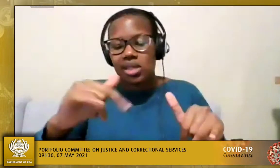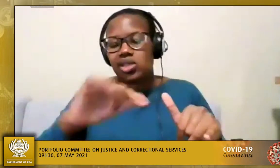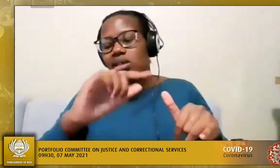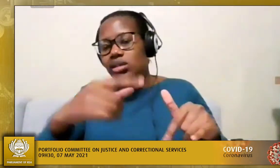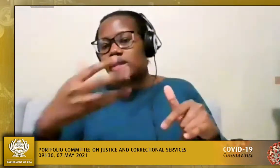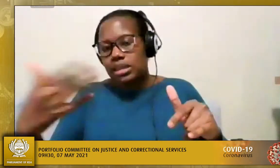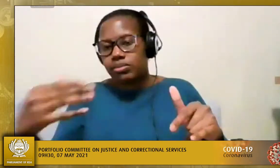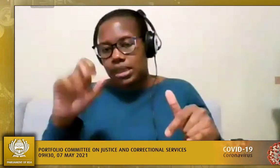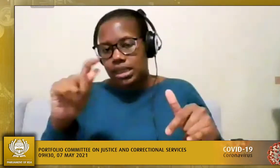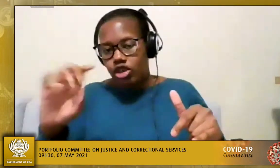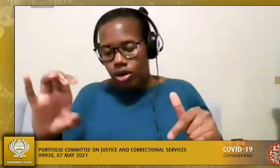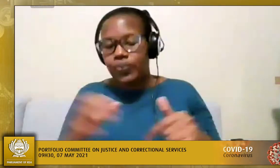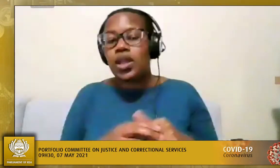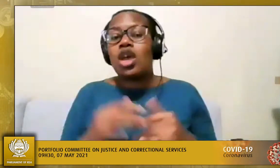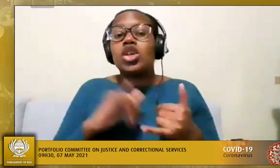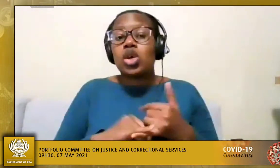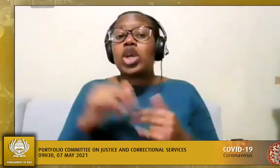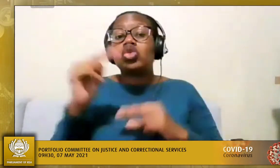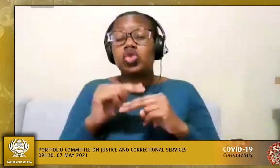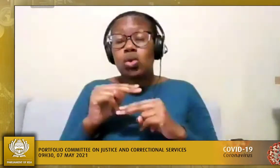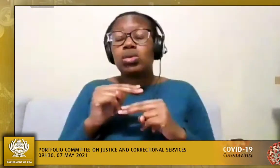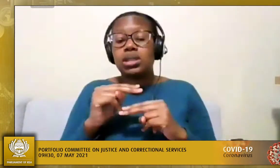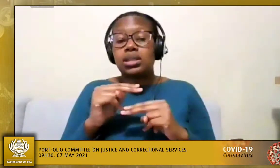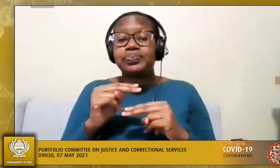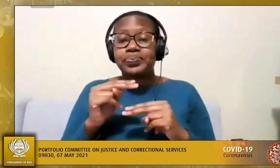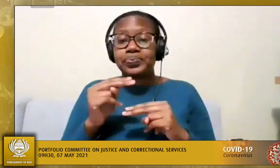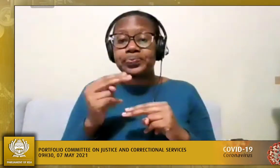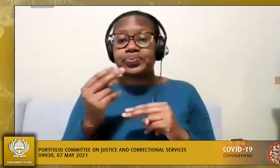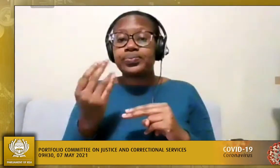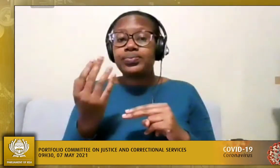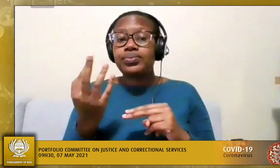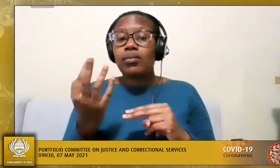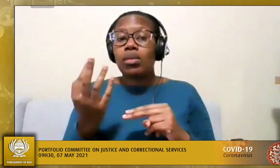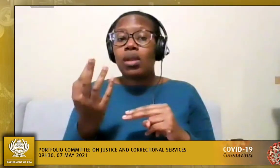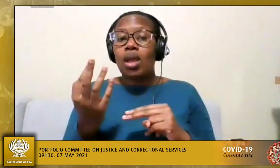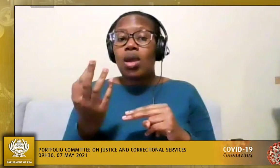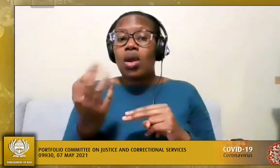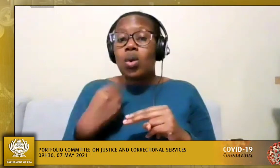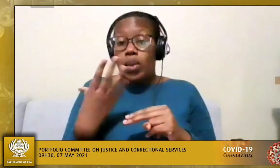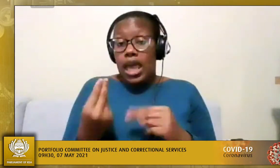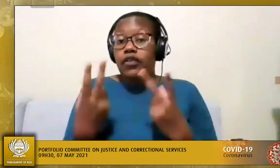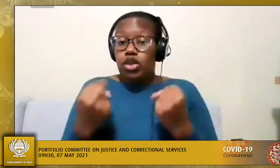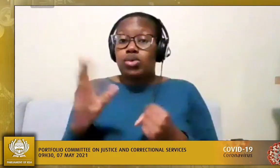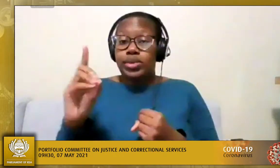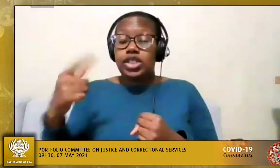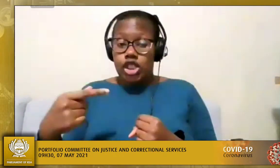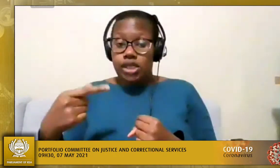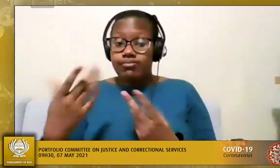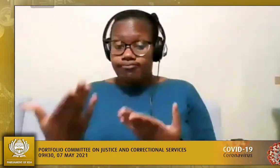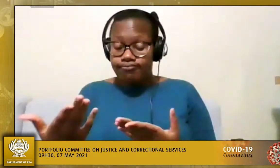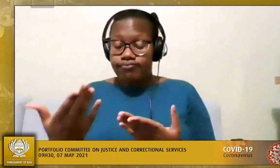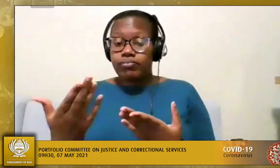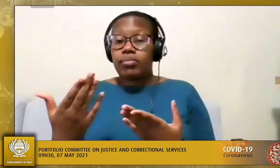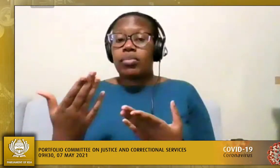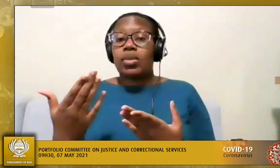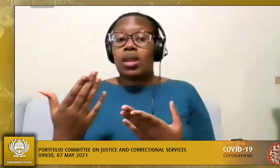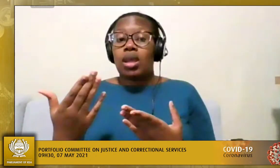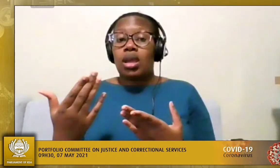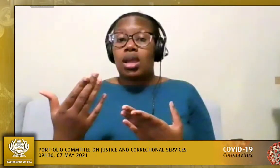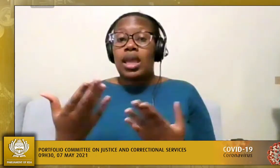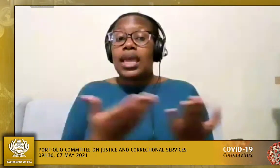so look in short though I I think that um we've got a new director General he's